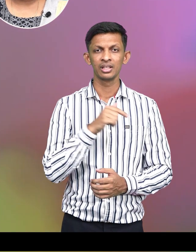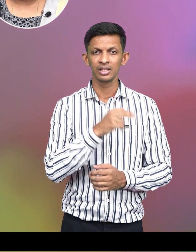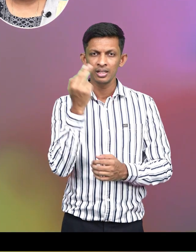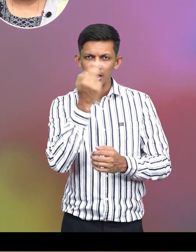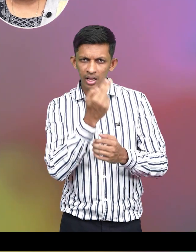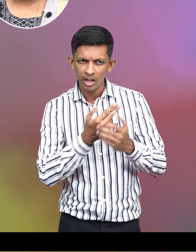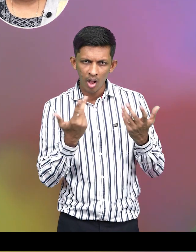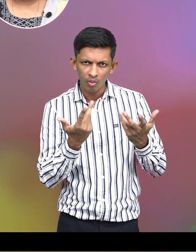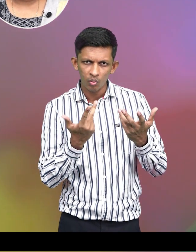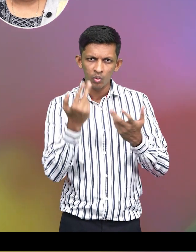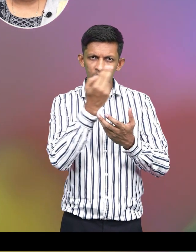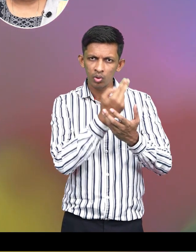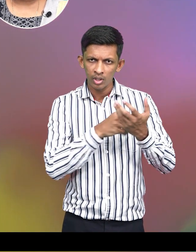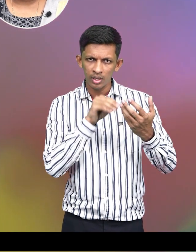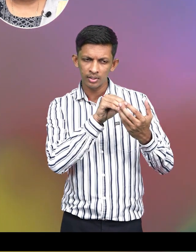painters,